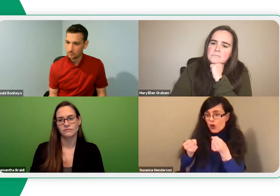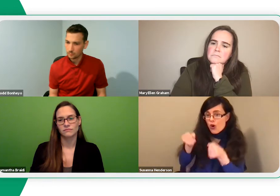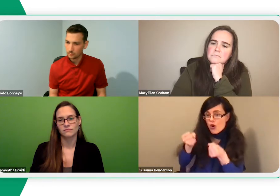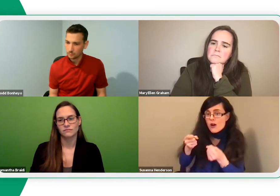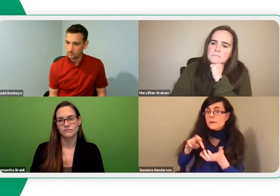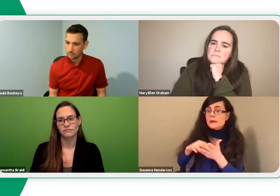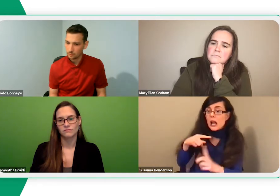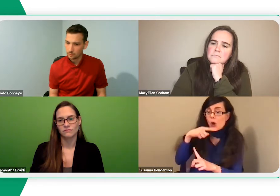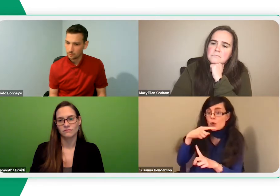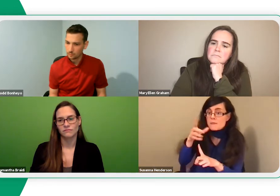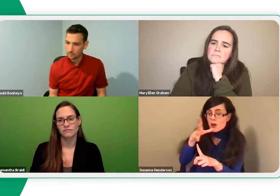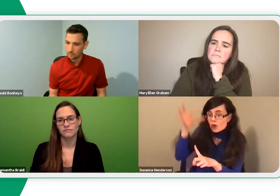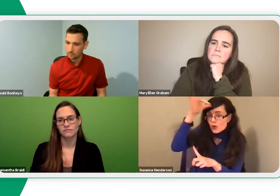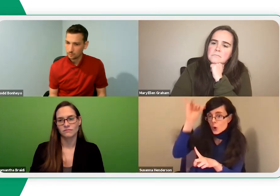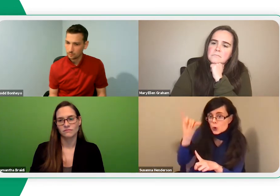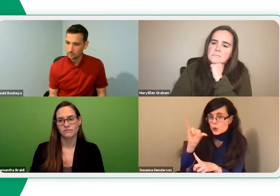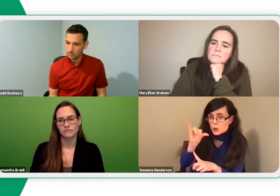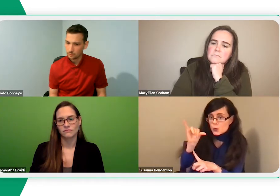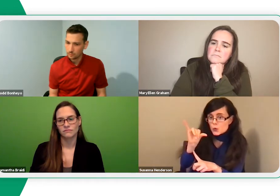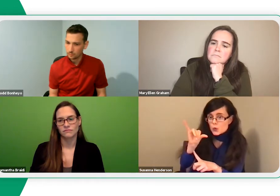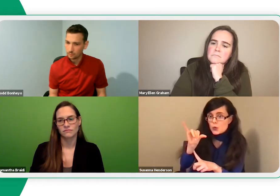mother, they